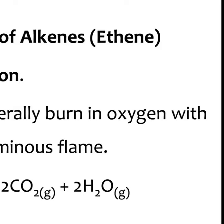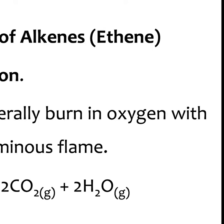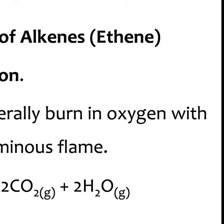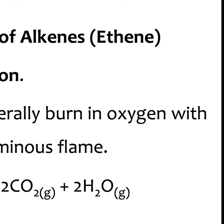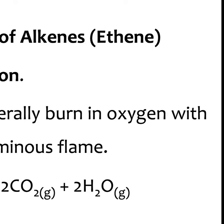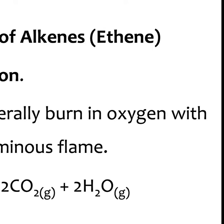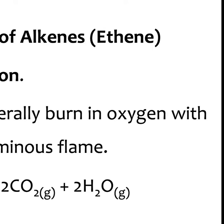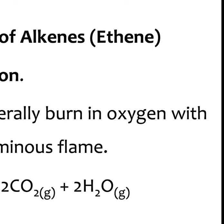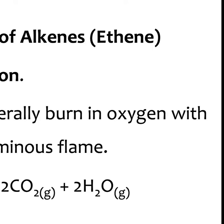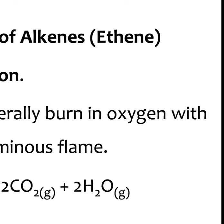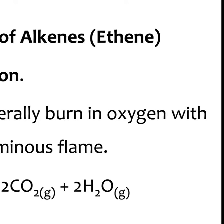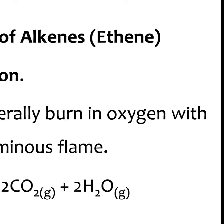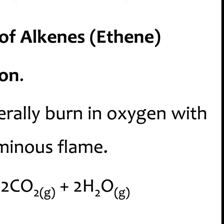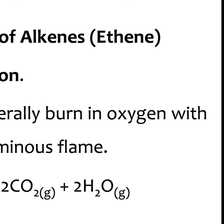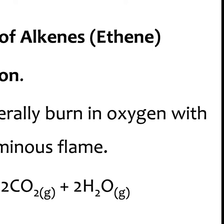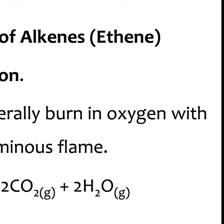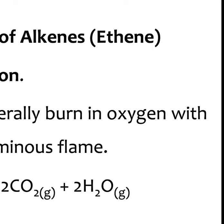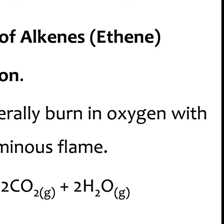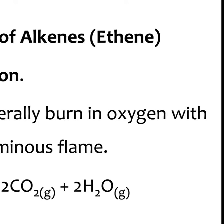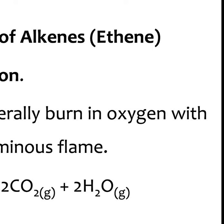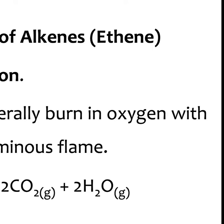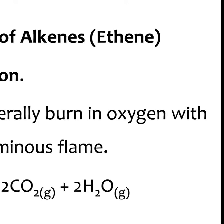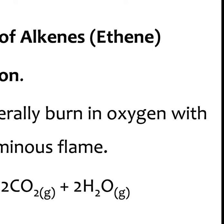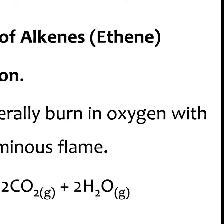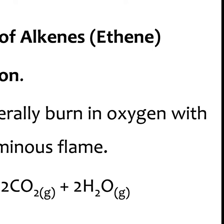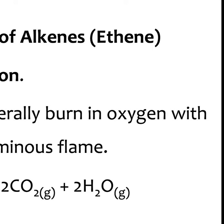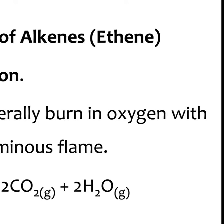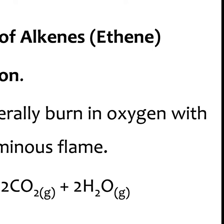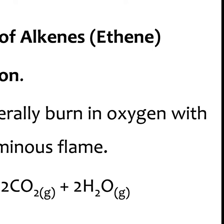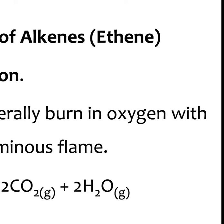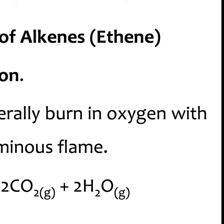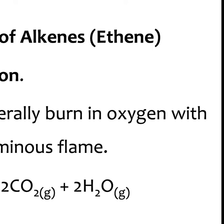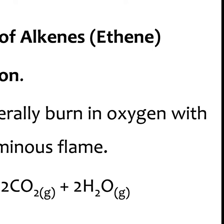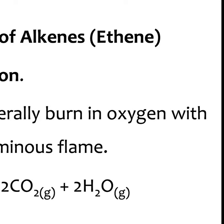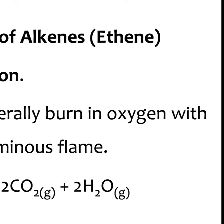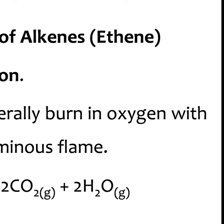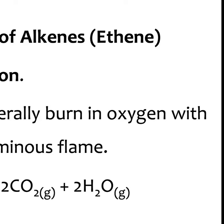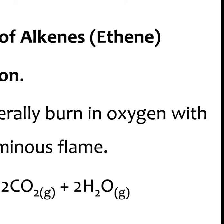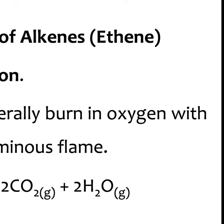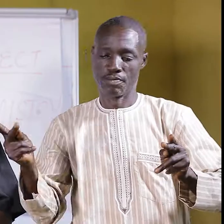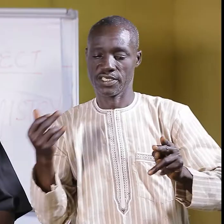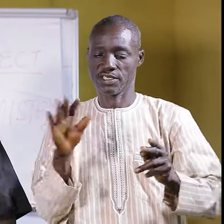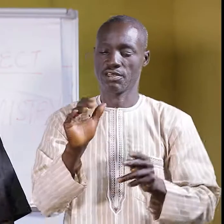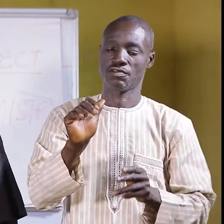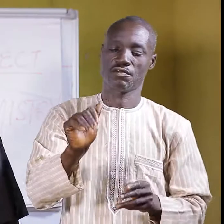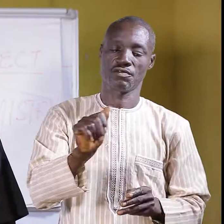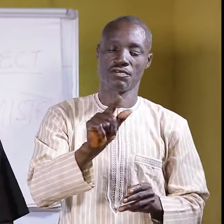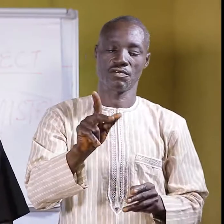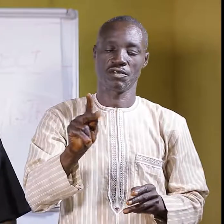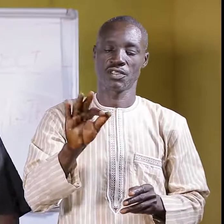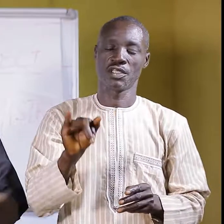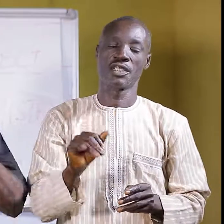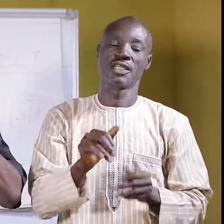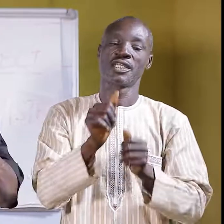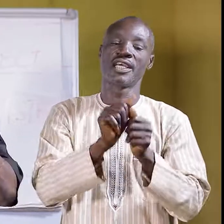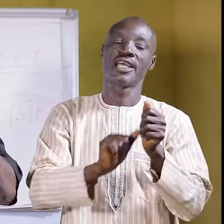at the chemical properties of the alkene. Chemical properties of alkene, almost every